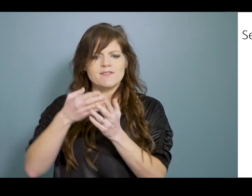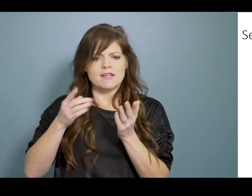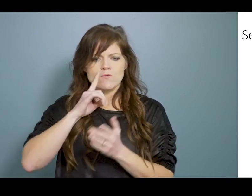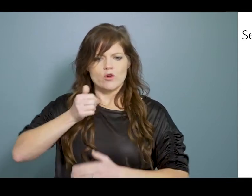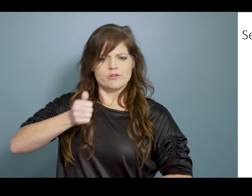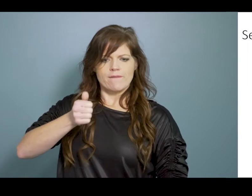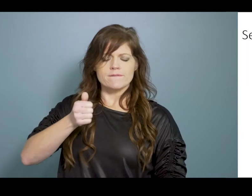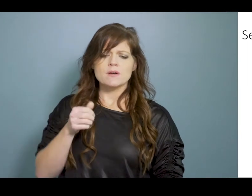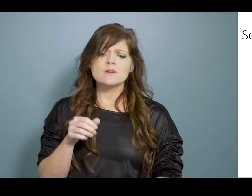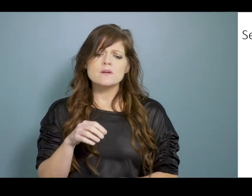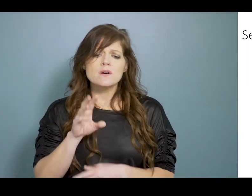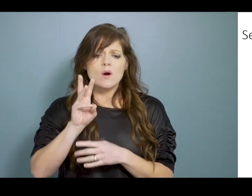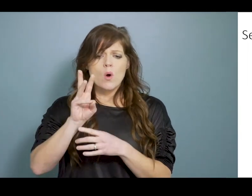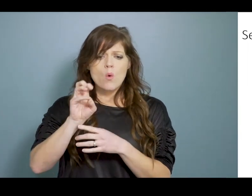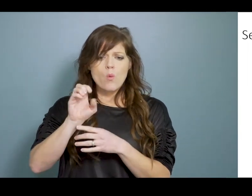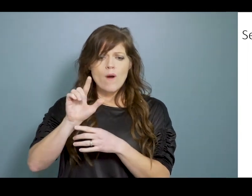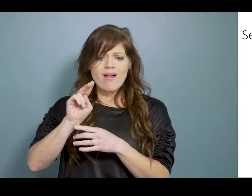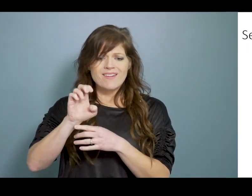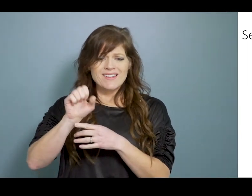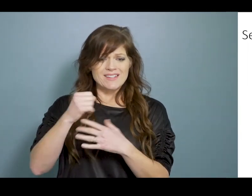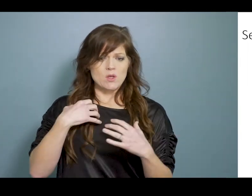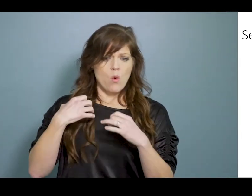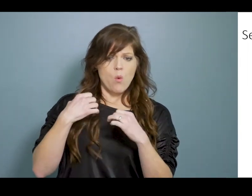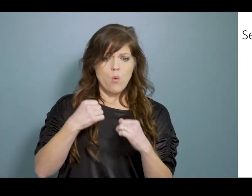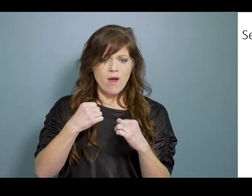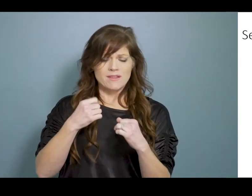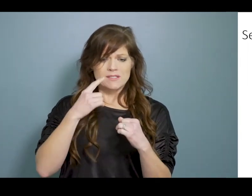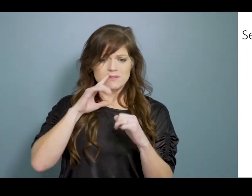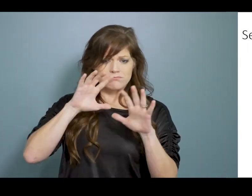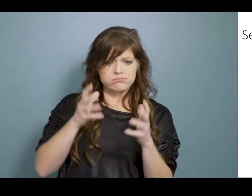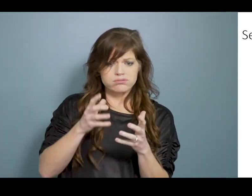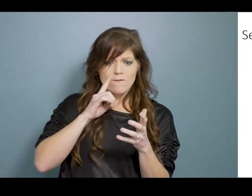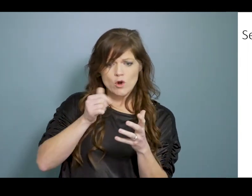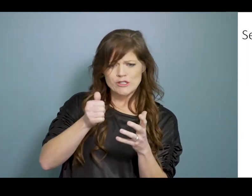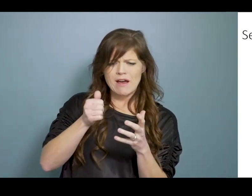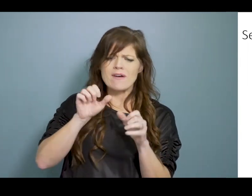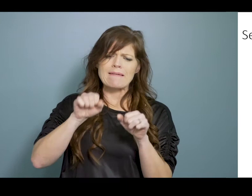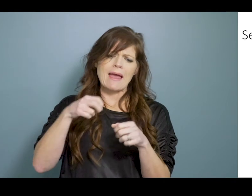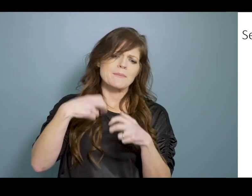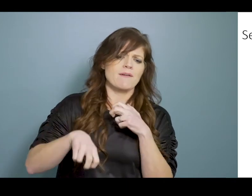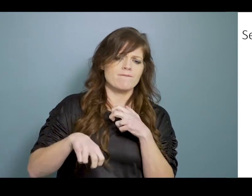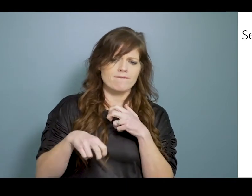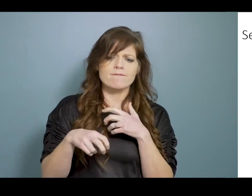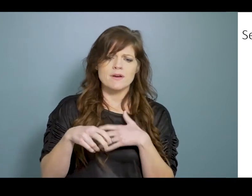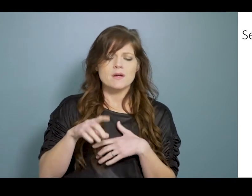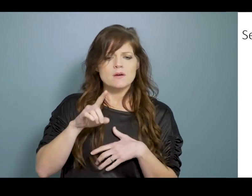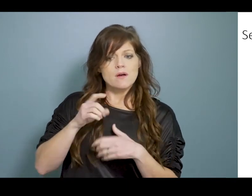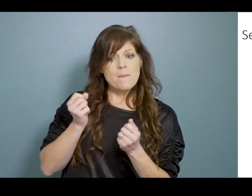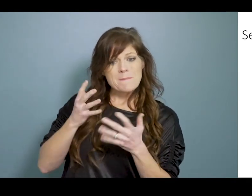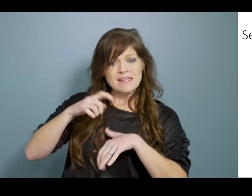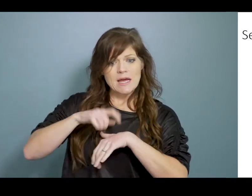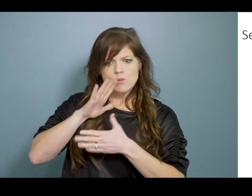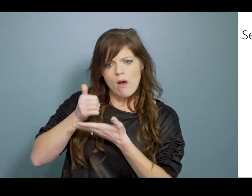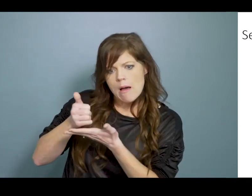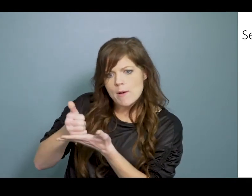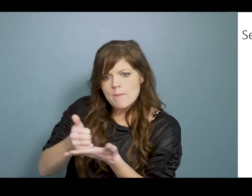difficult and can be overwhelming. And so what can be helpful is to look at these things and say, you know what, I think right now